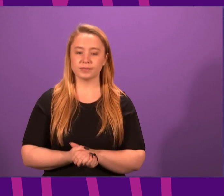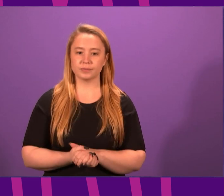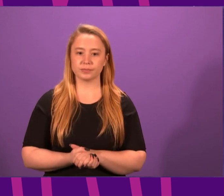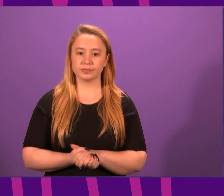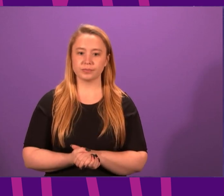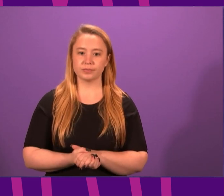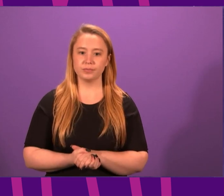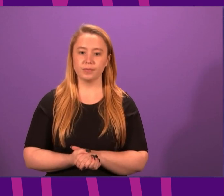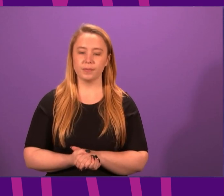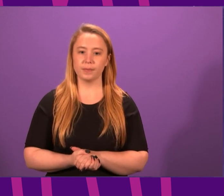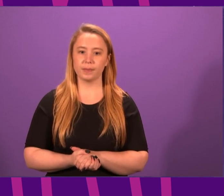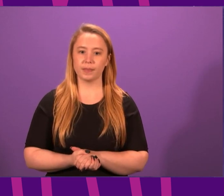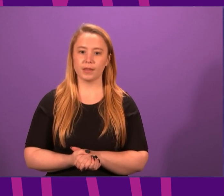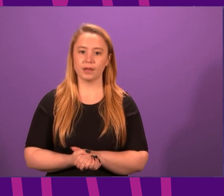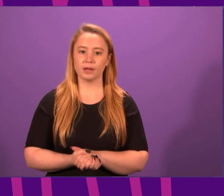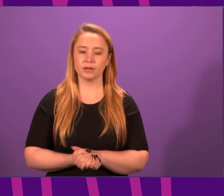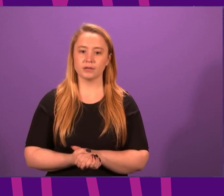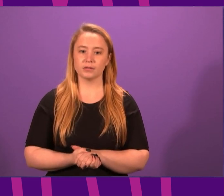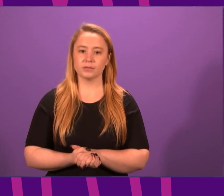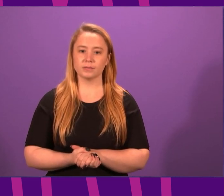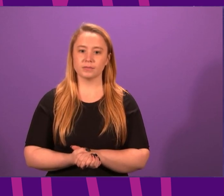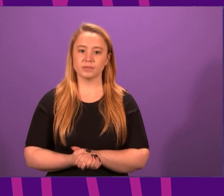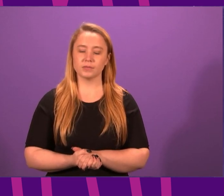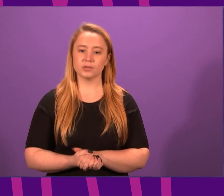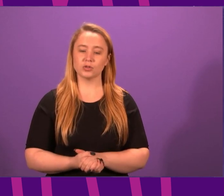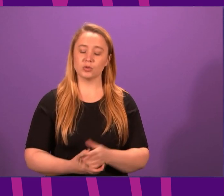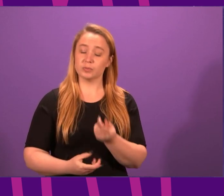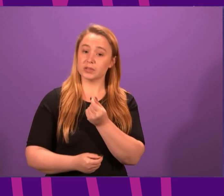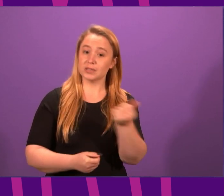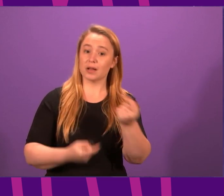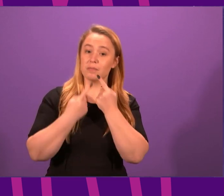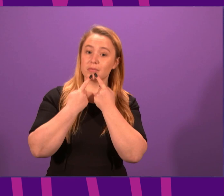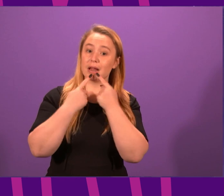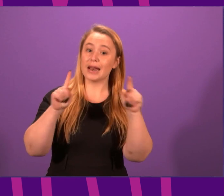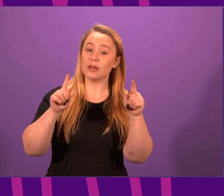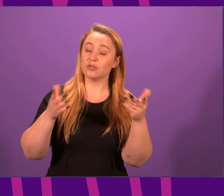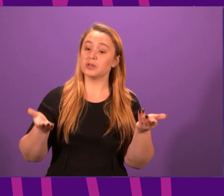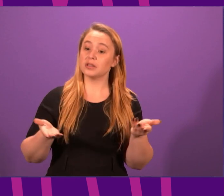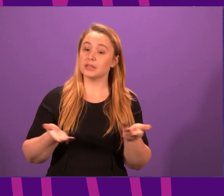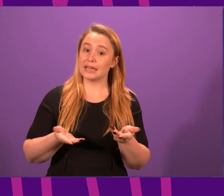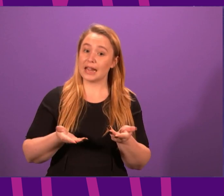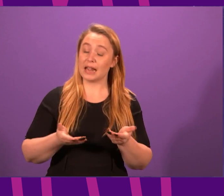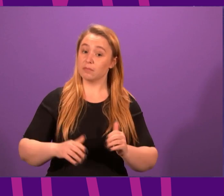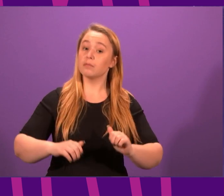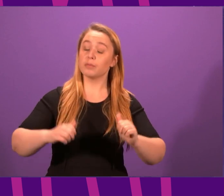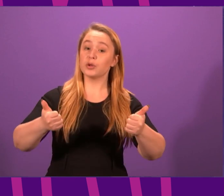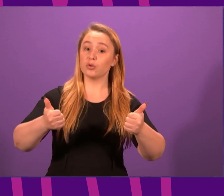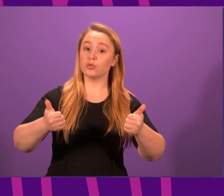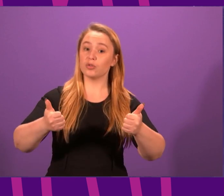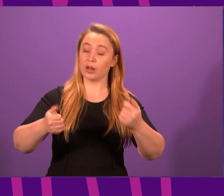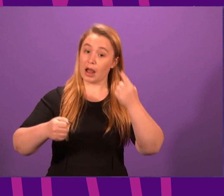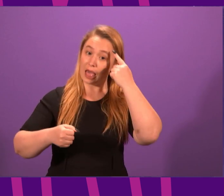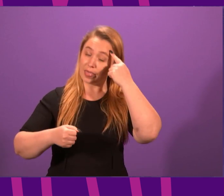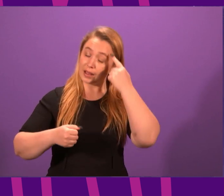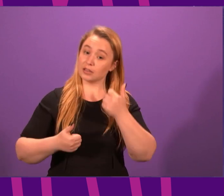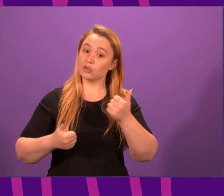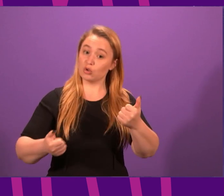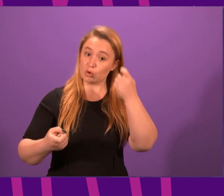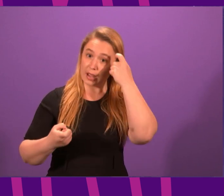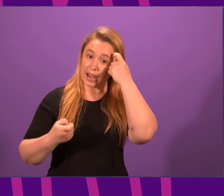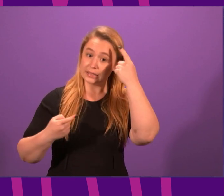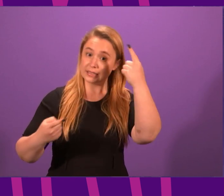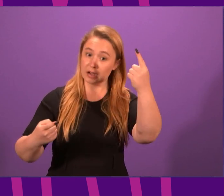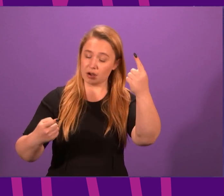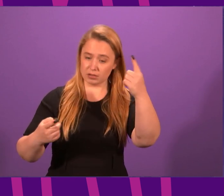I particularly welcome some of the announcements made today? I think it's a good idea to move in terms of deciding who's in